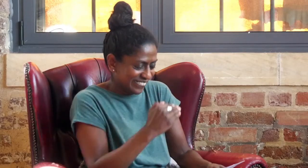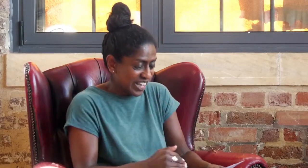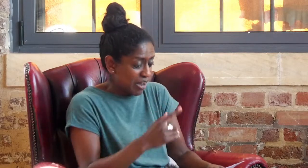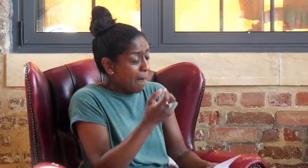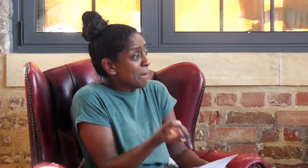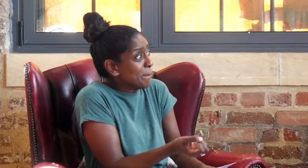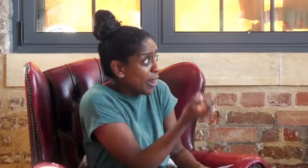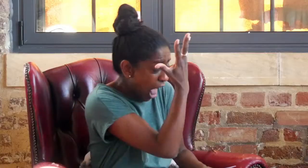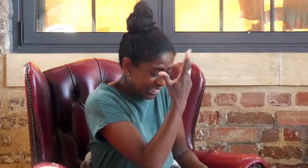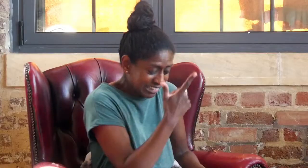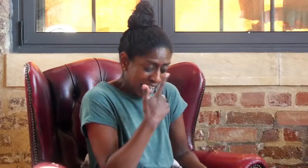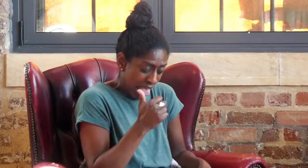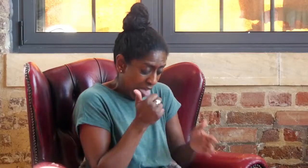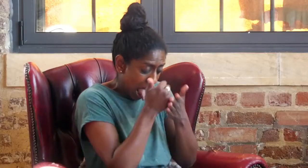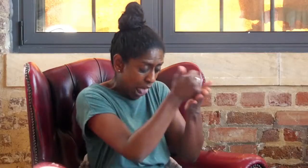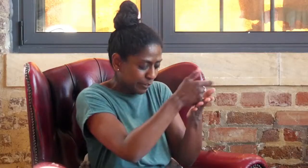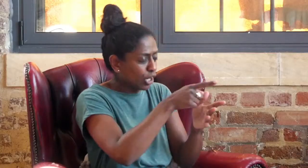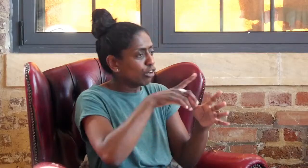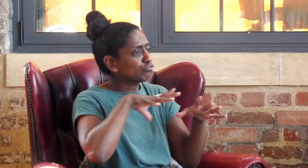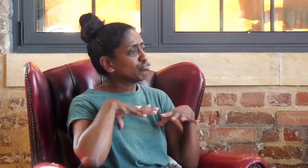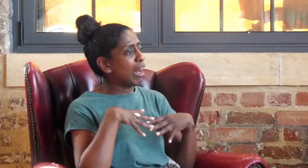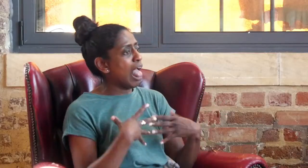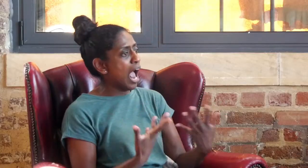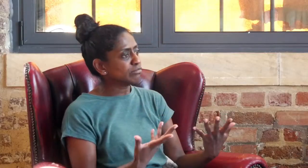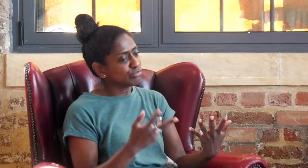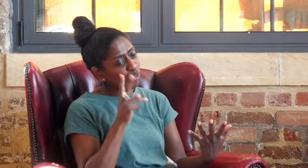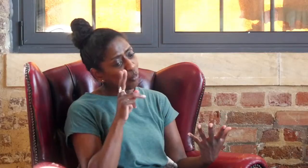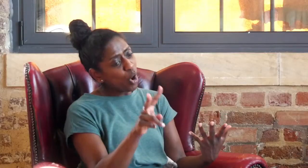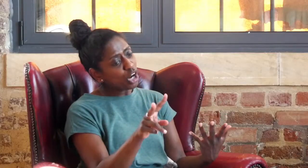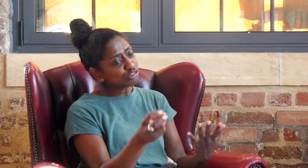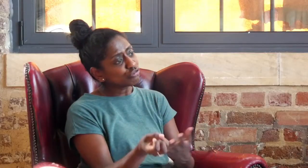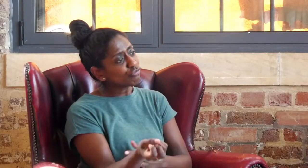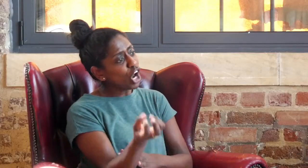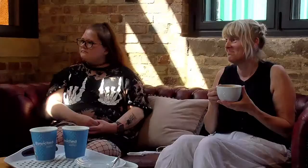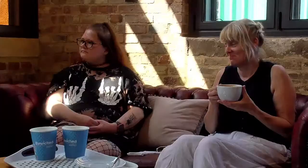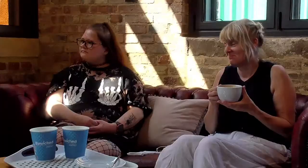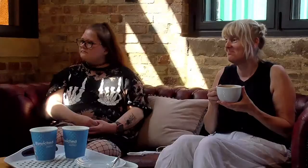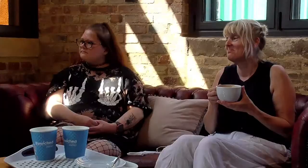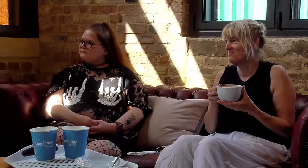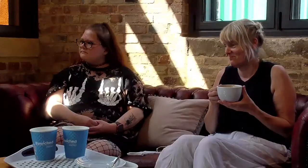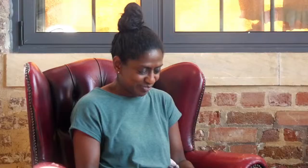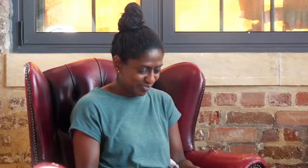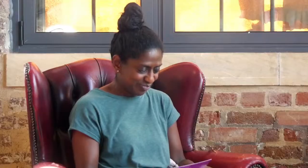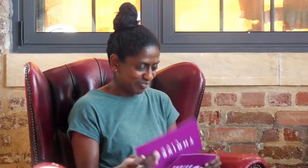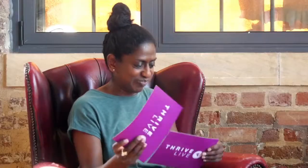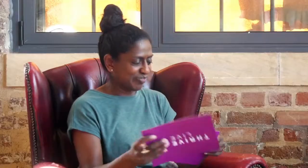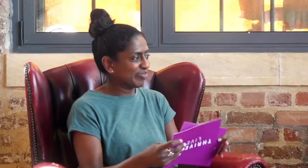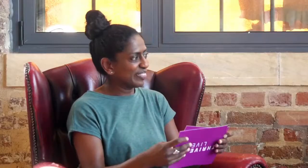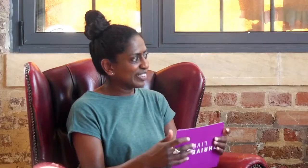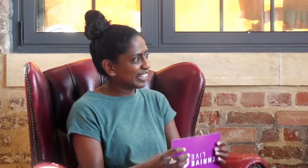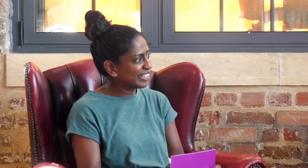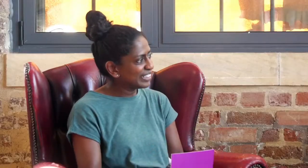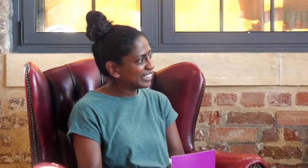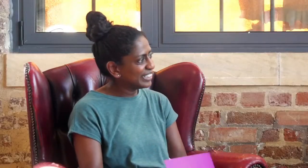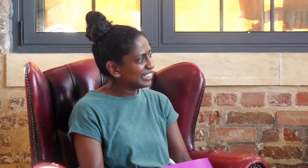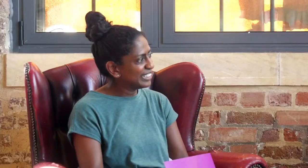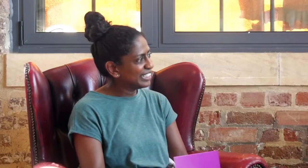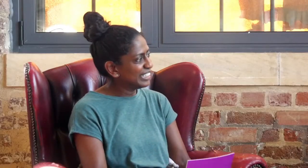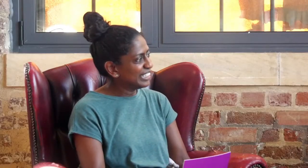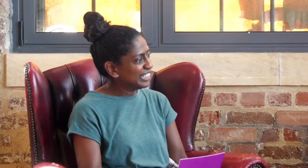back to you. Plants can help you relax. You can just watch them grow. Oh yes, but they sometimes